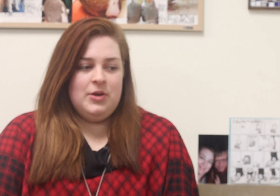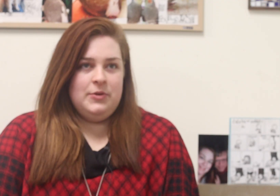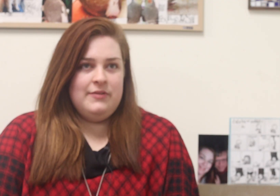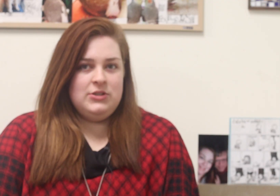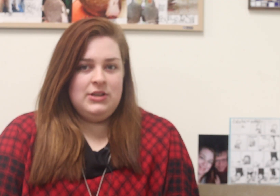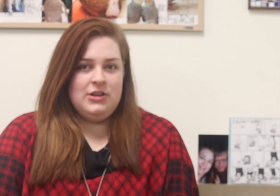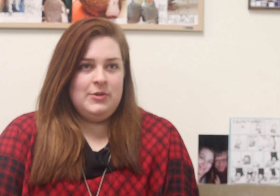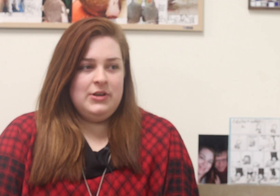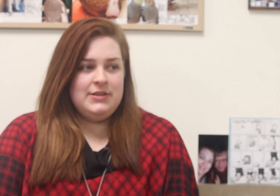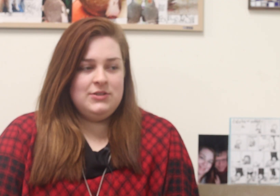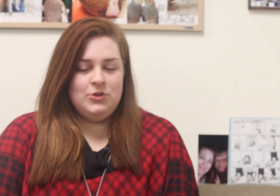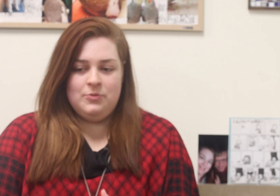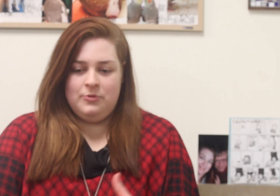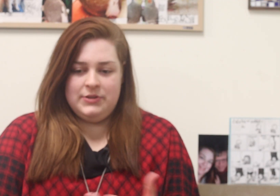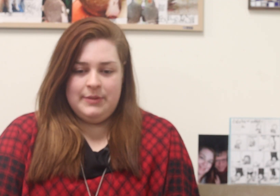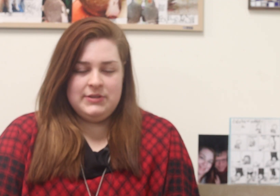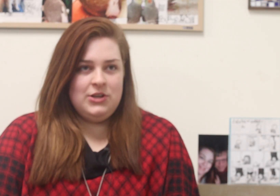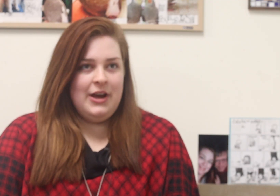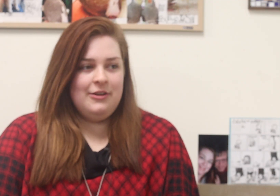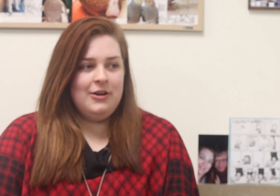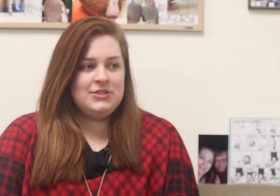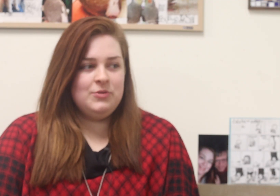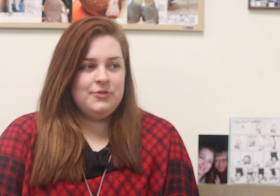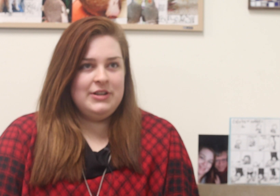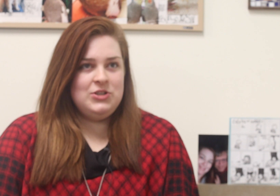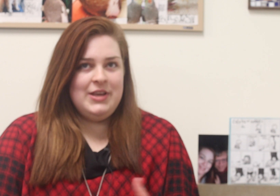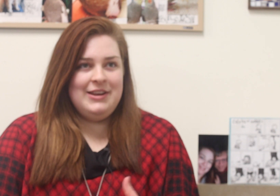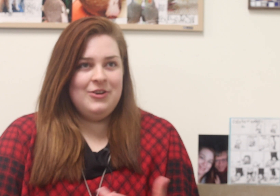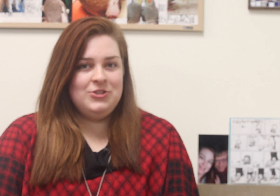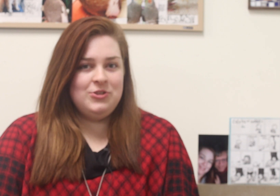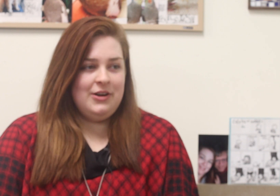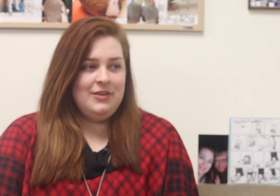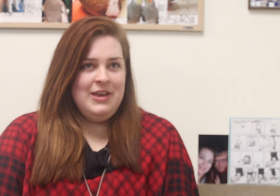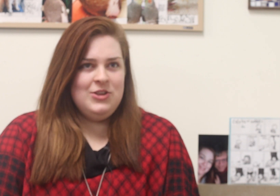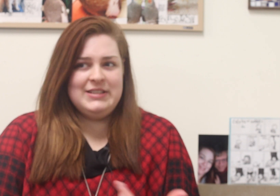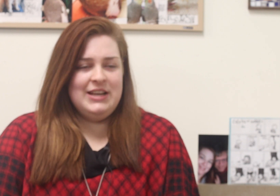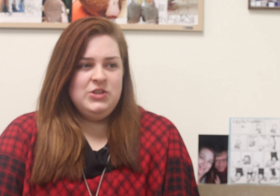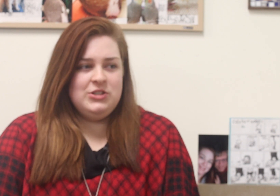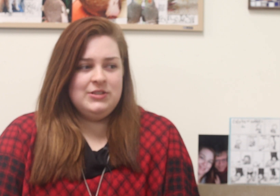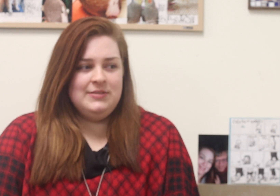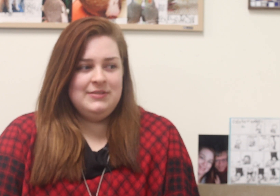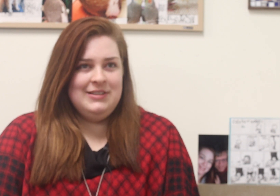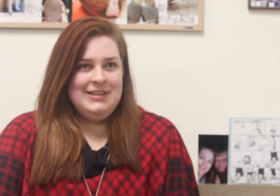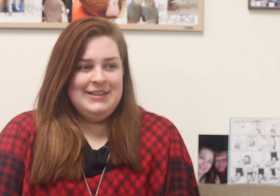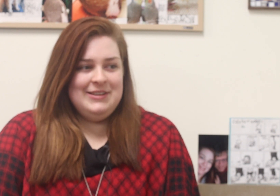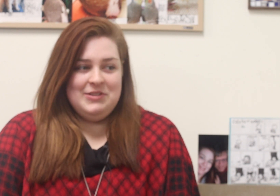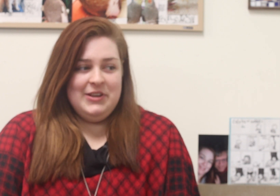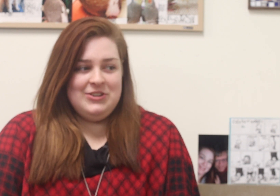applicable even to hearing communities. So, for example, let's say you're at a concert with your friends and you can't hear each other talk. You can sign to each other. Communication's